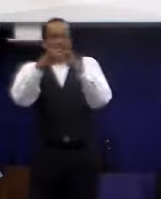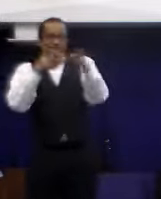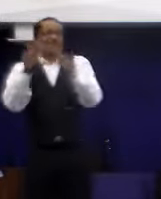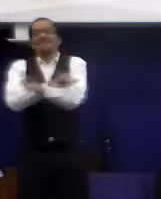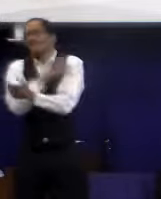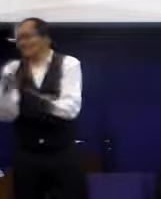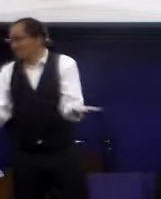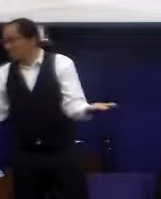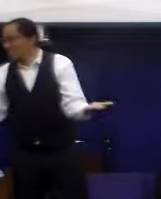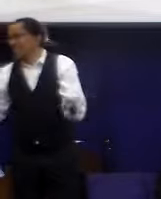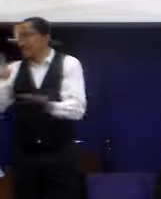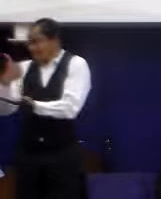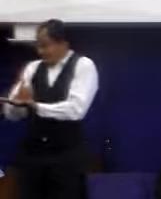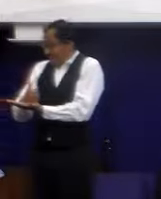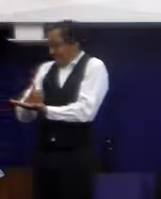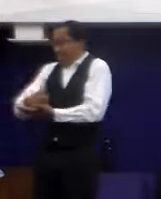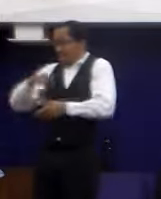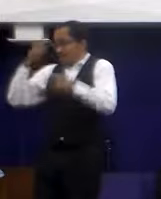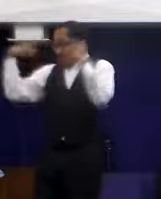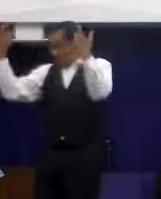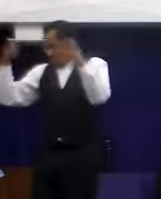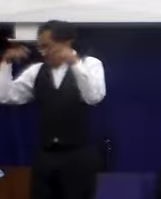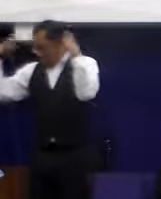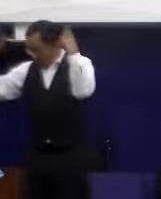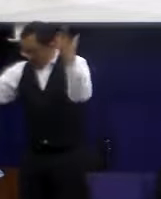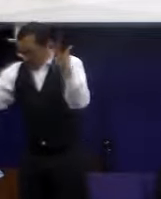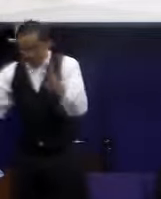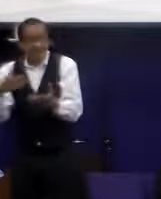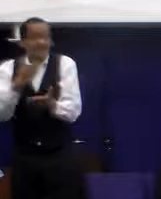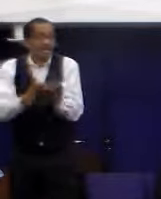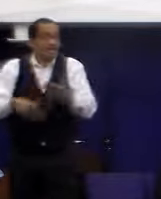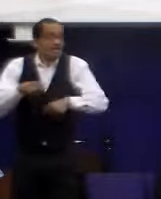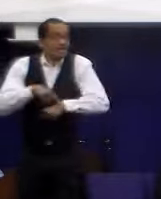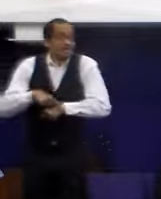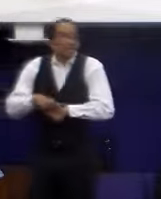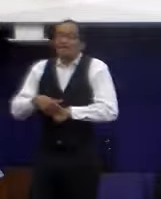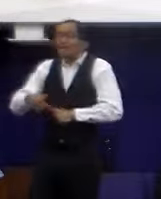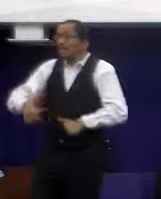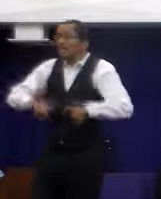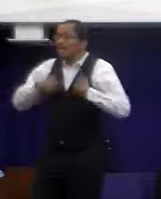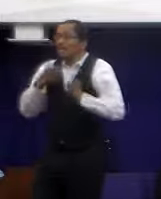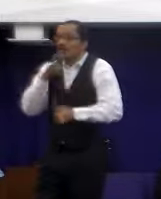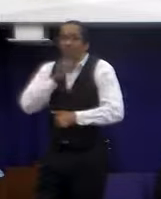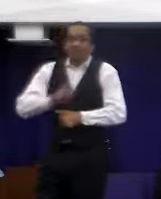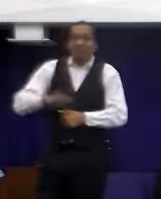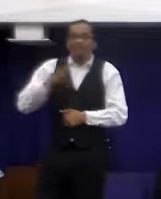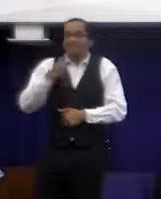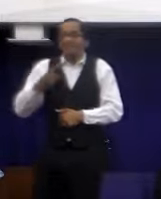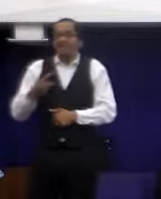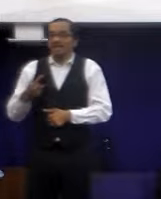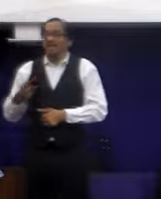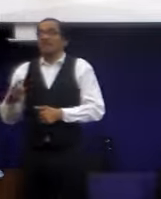Amen. Yes, Lord. Yes, Lord. Hallelujah. Hallelujah. Sometimes life is just like an old saying. When it rains, it pours.